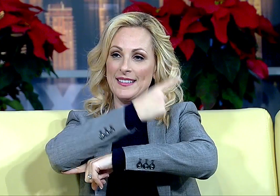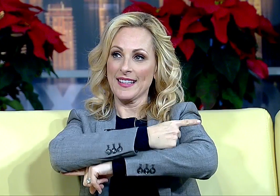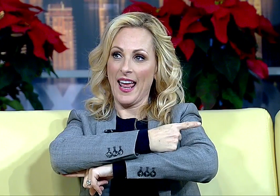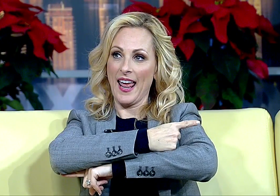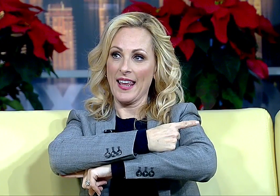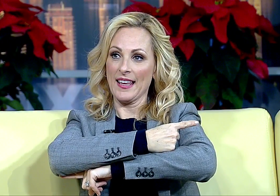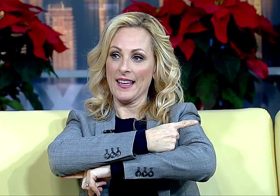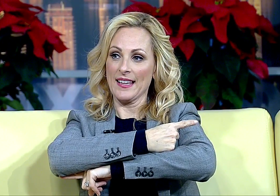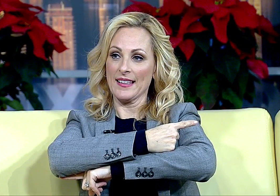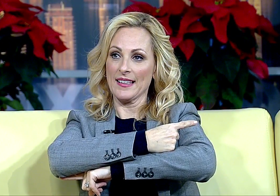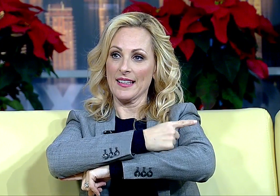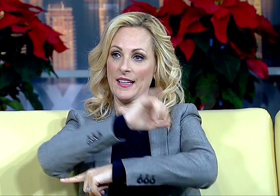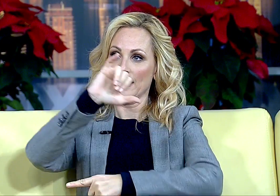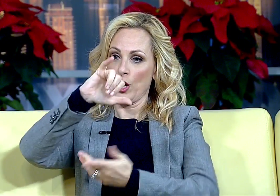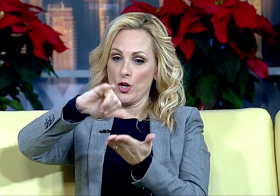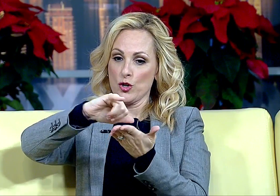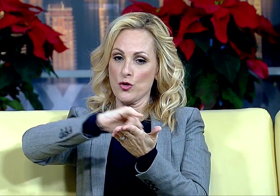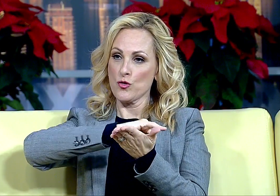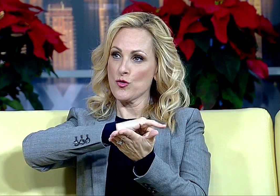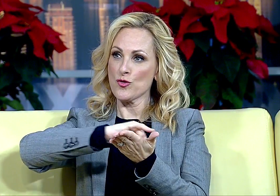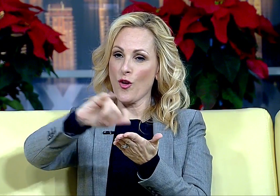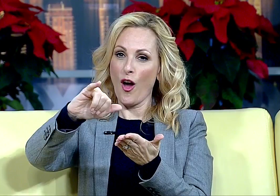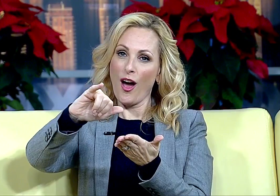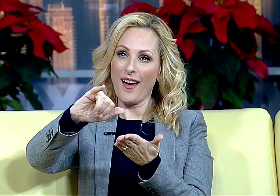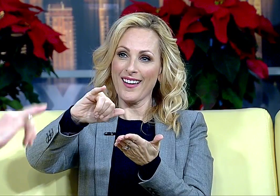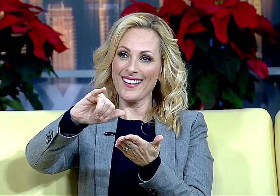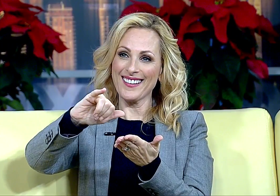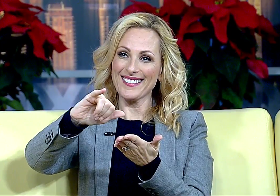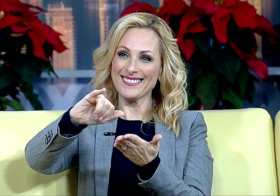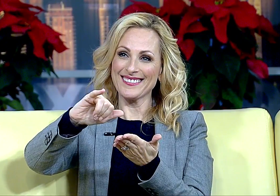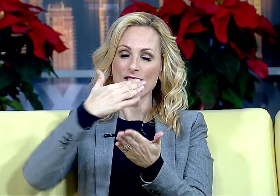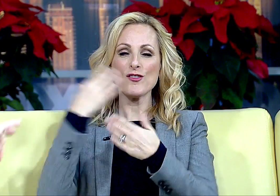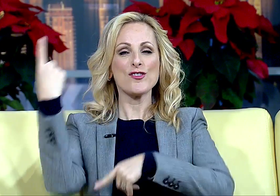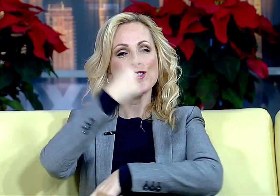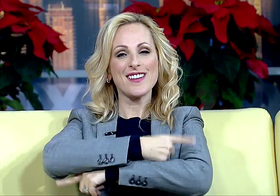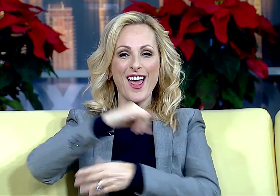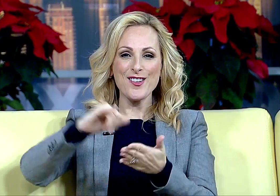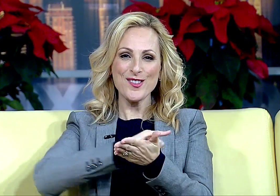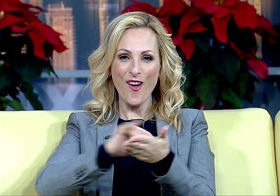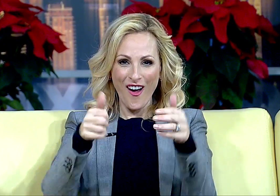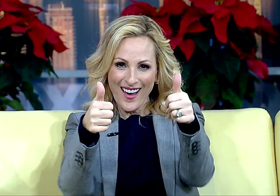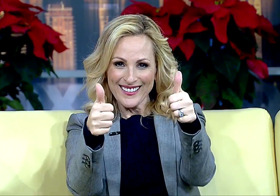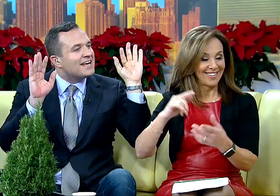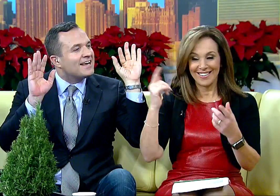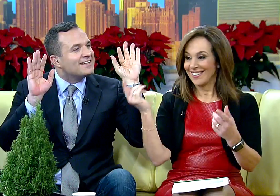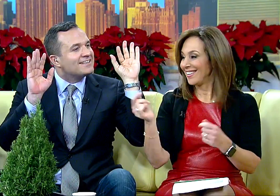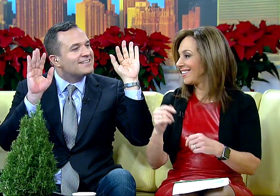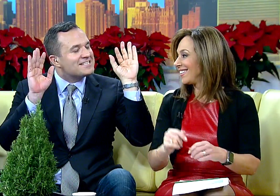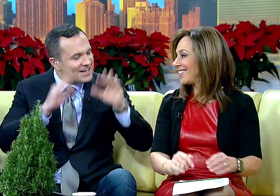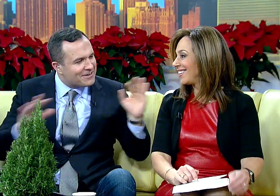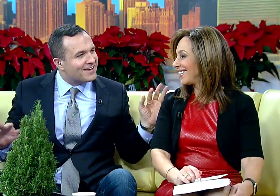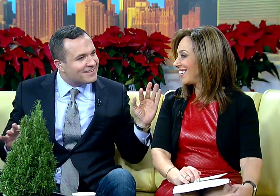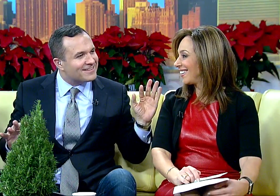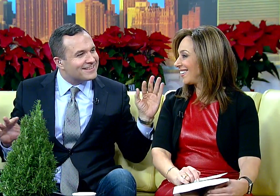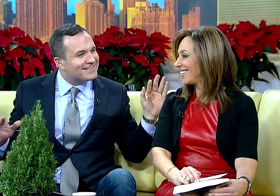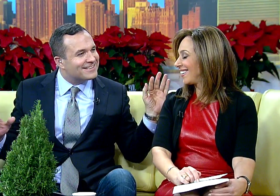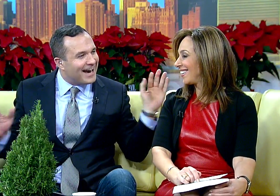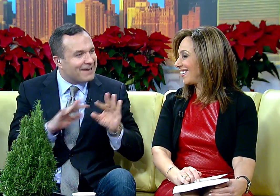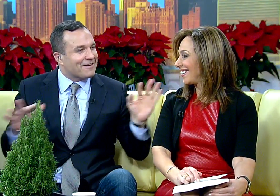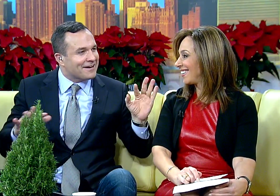day, and that means New York. Oh. Does it ever get tiring?